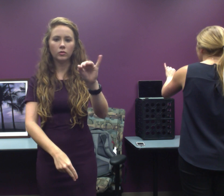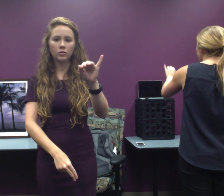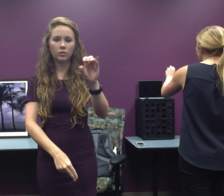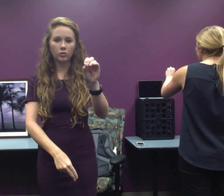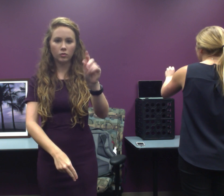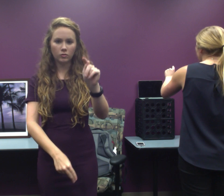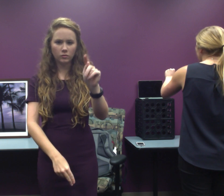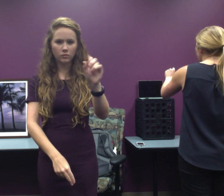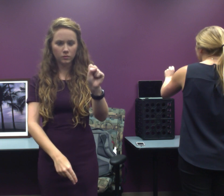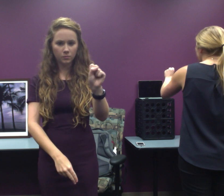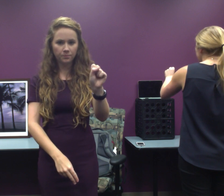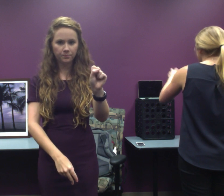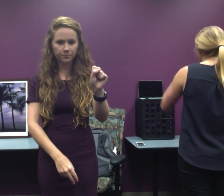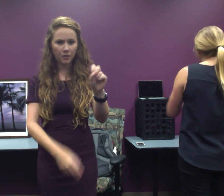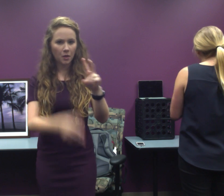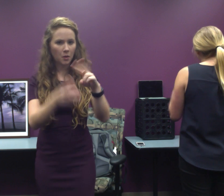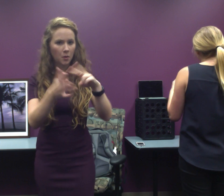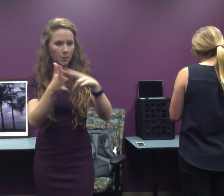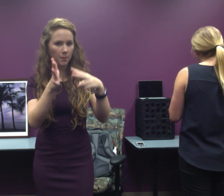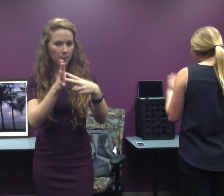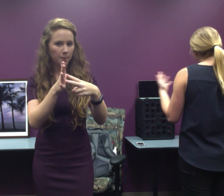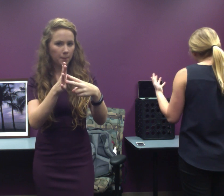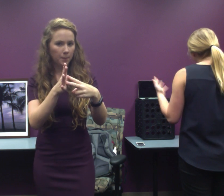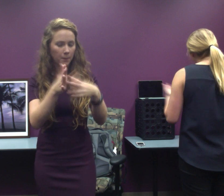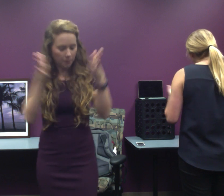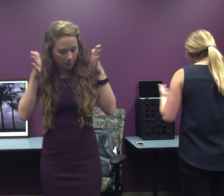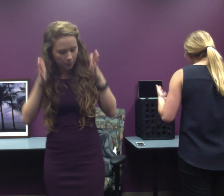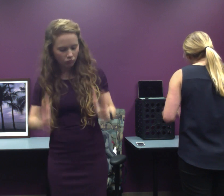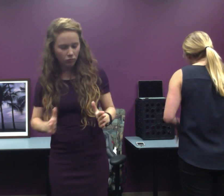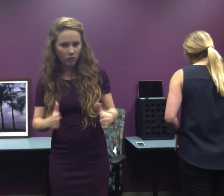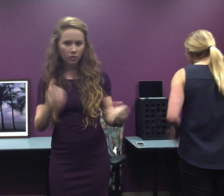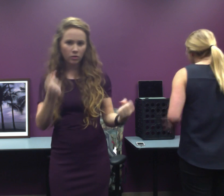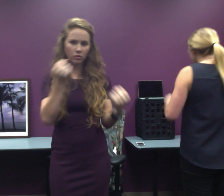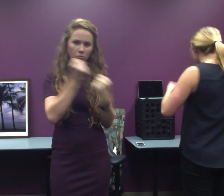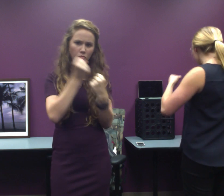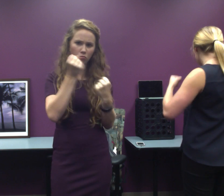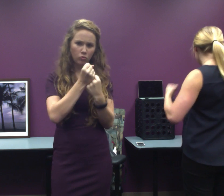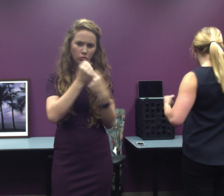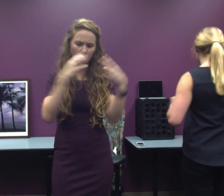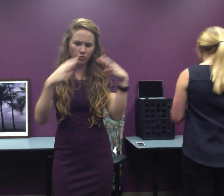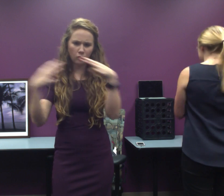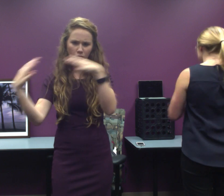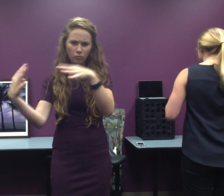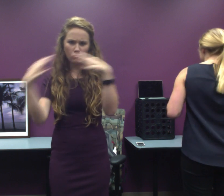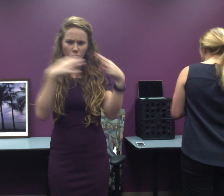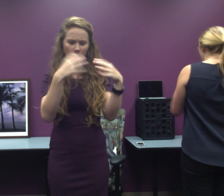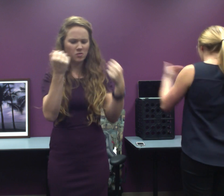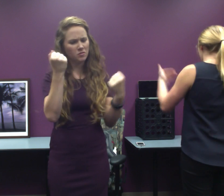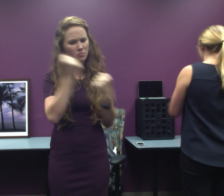And a patriot was someone who supported the war. They wanted to break away from Great Britain. So they